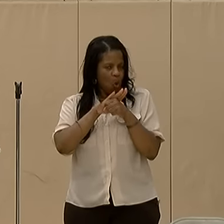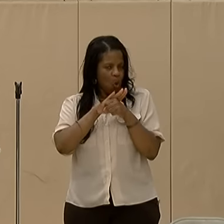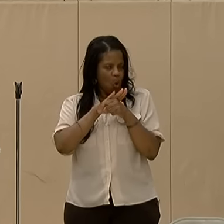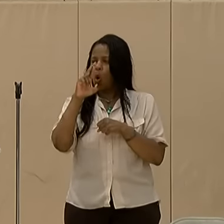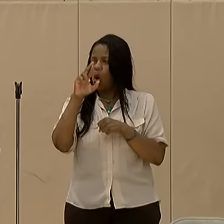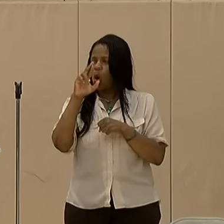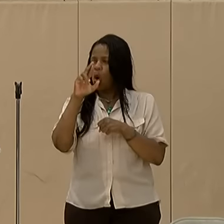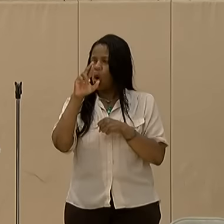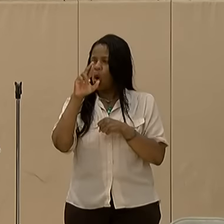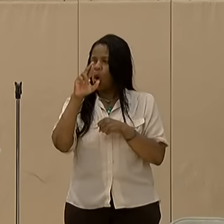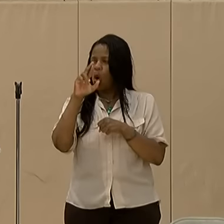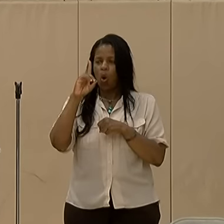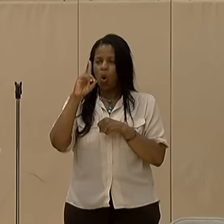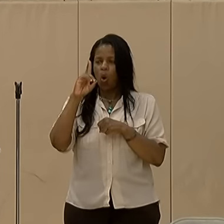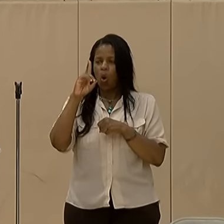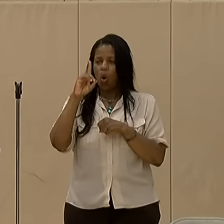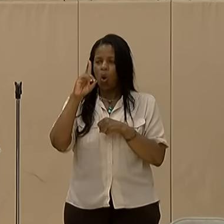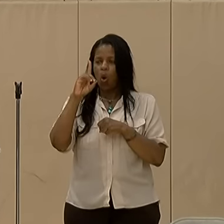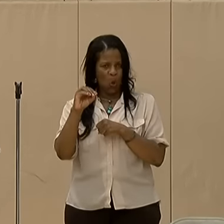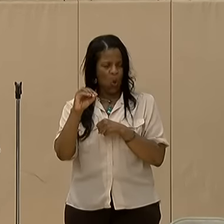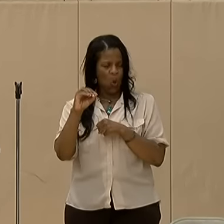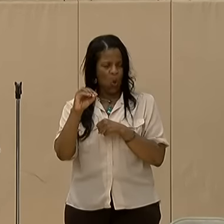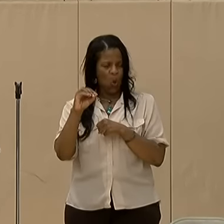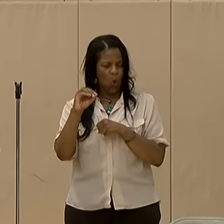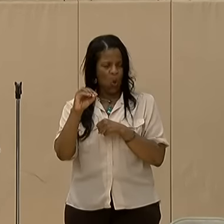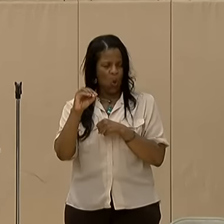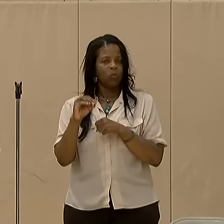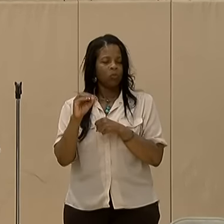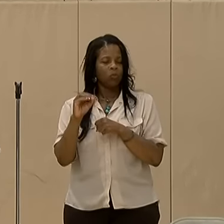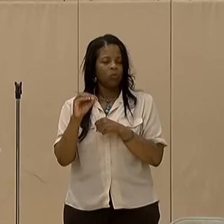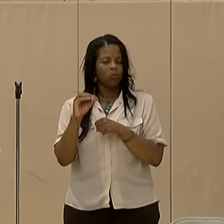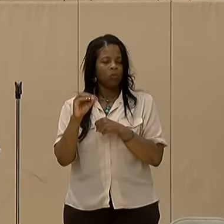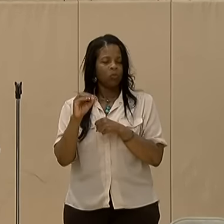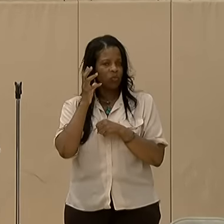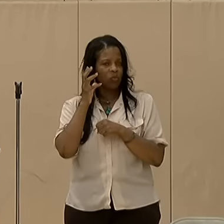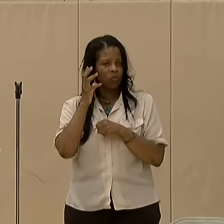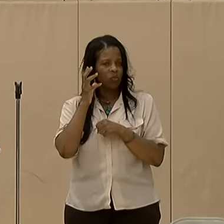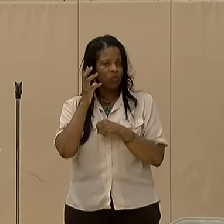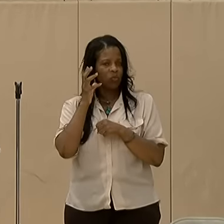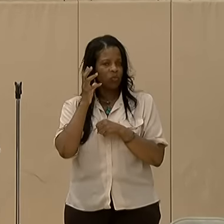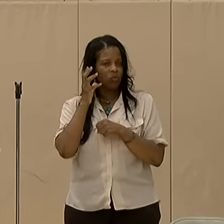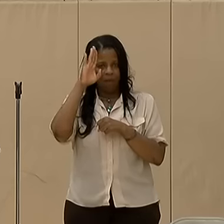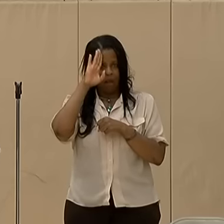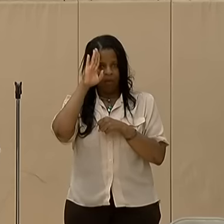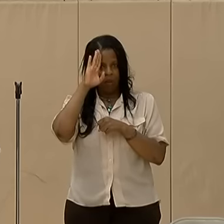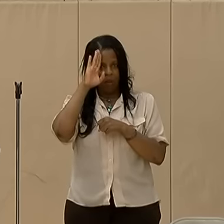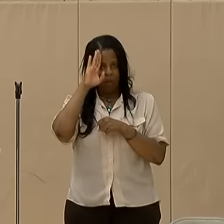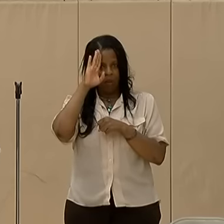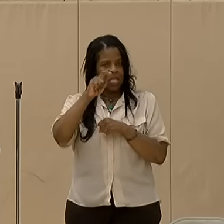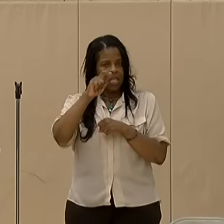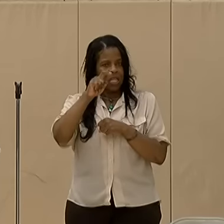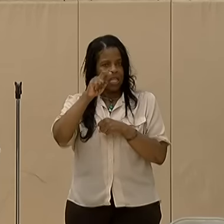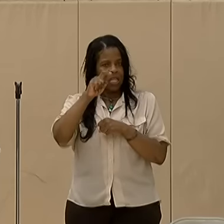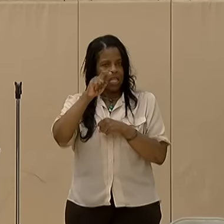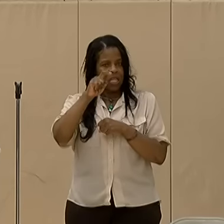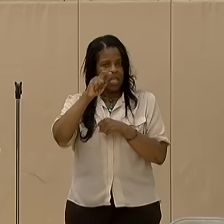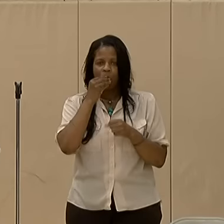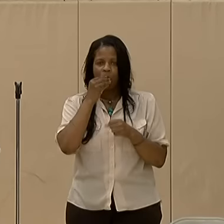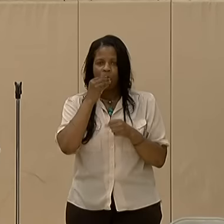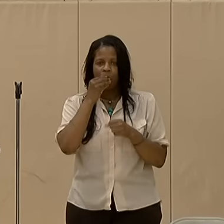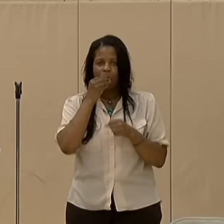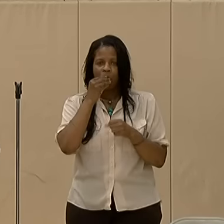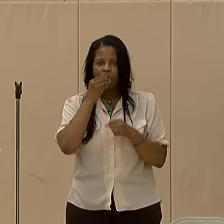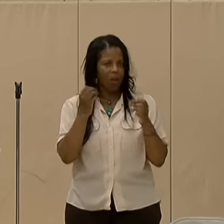Bakersfield that's saying that the firefighters need food out on the fire line or here fighting this fire